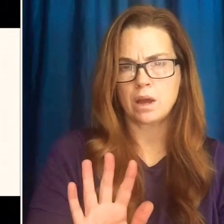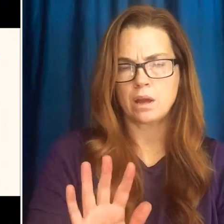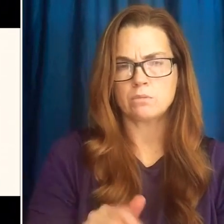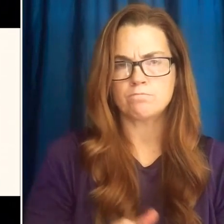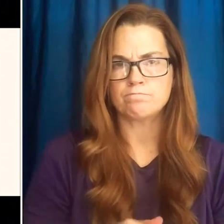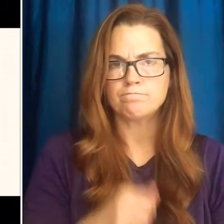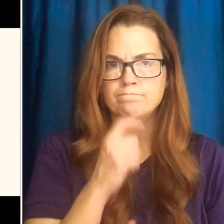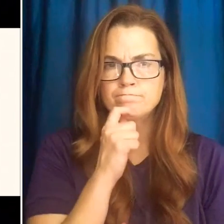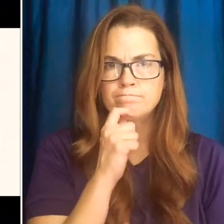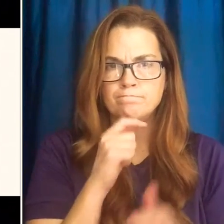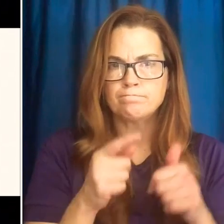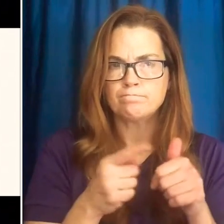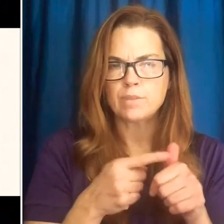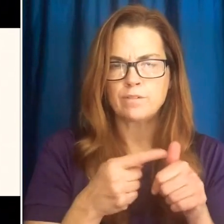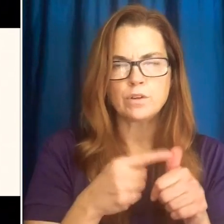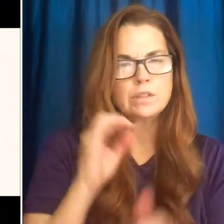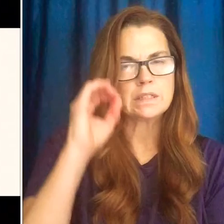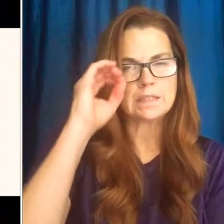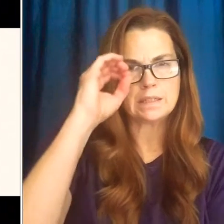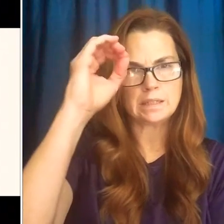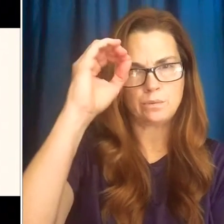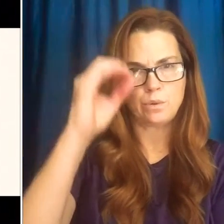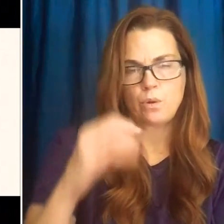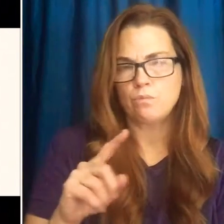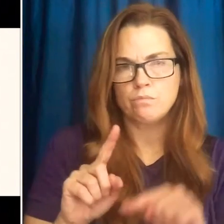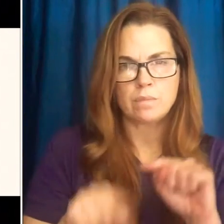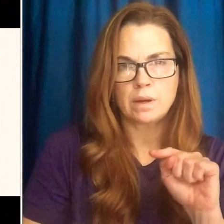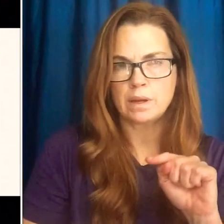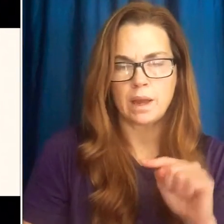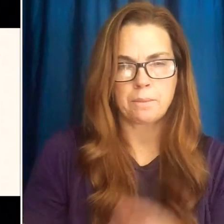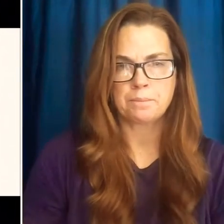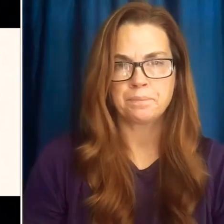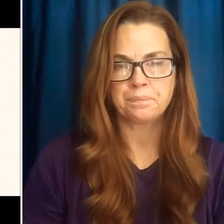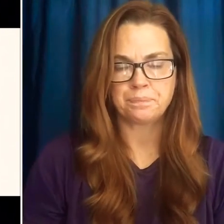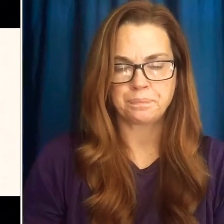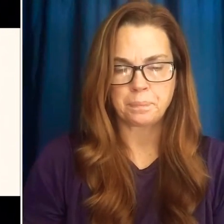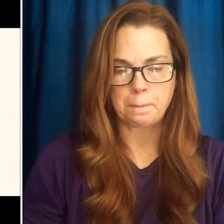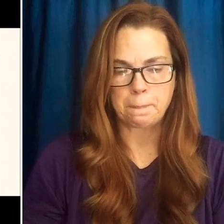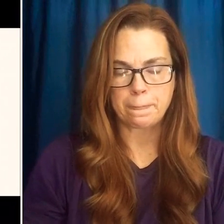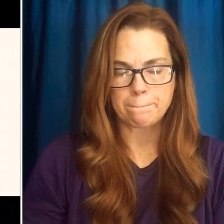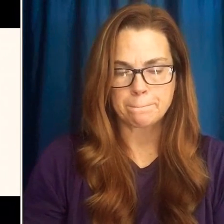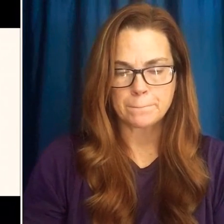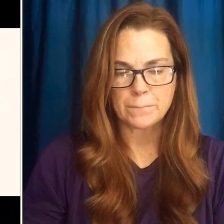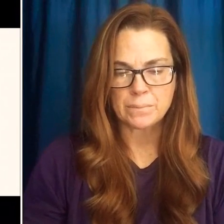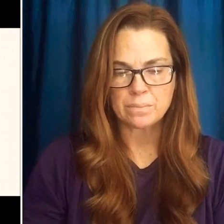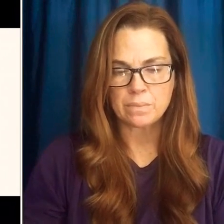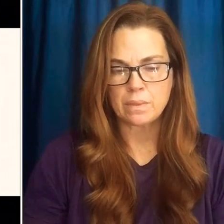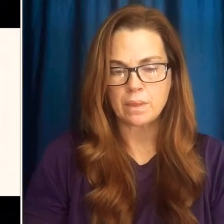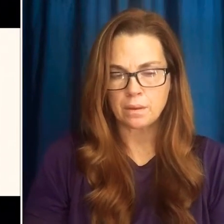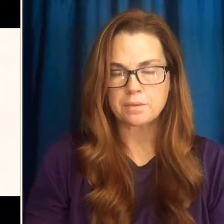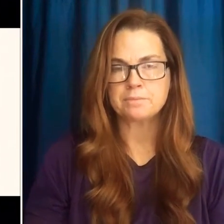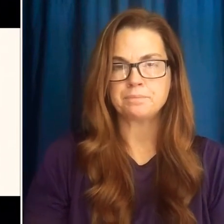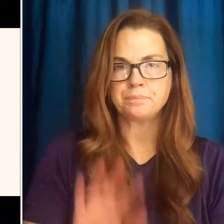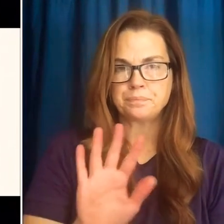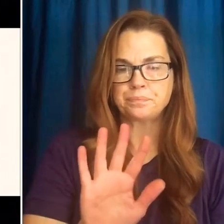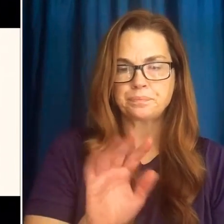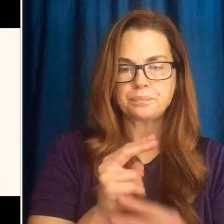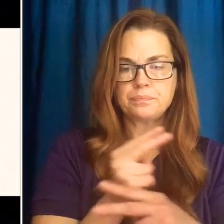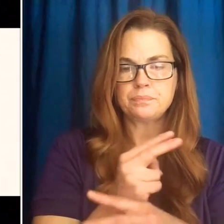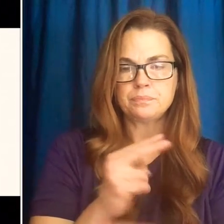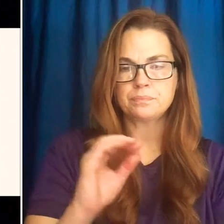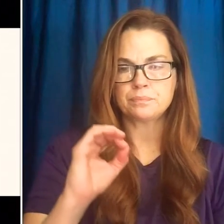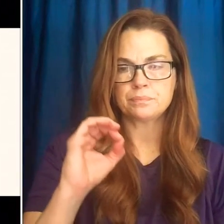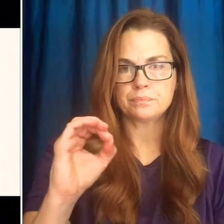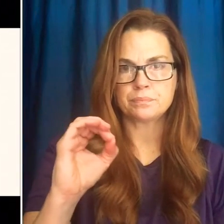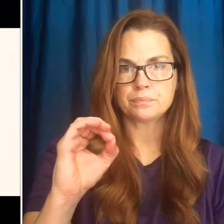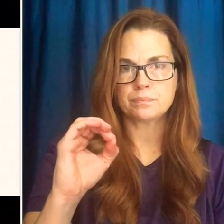groups. 5 times 0 is 0. 3 minus 0 is 3. When I compare, 3